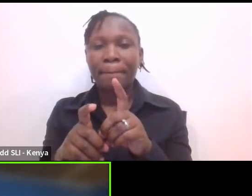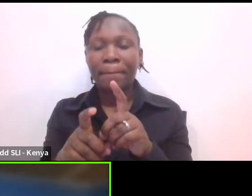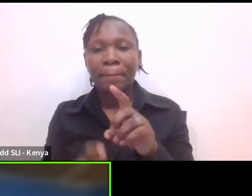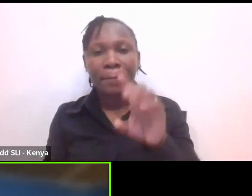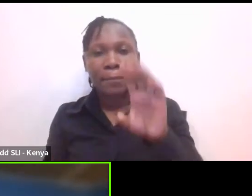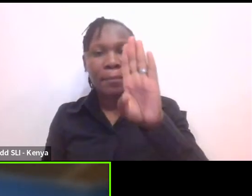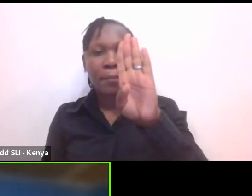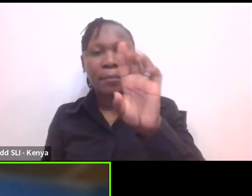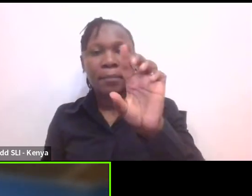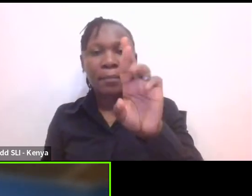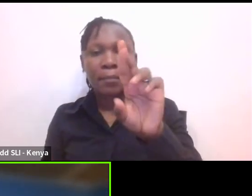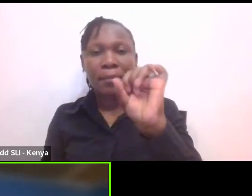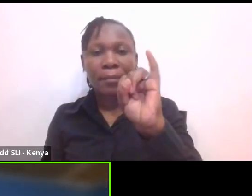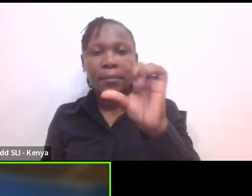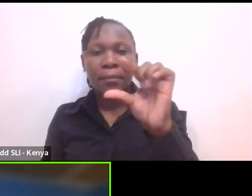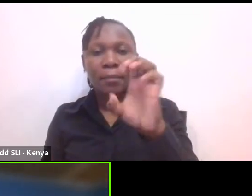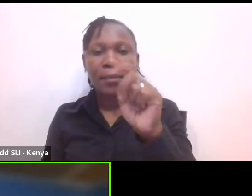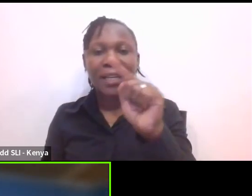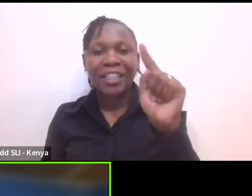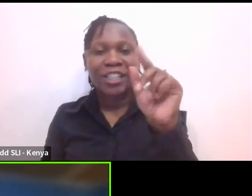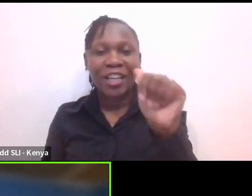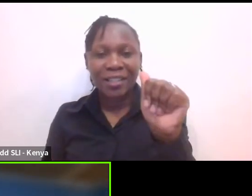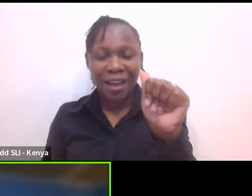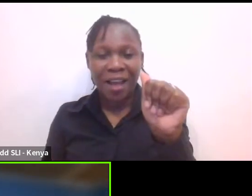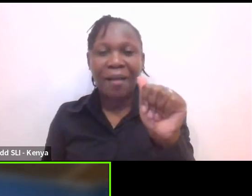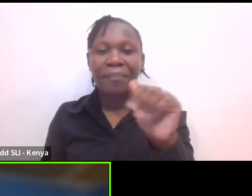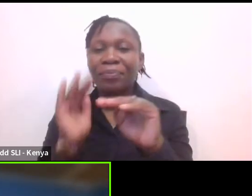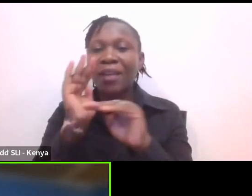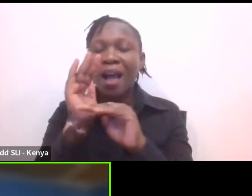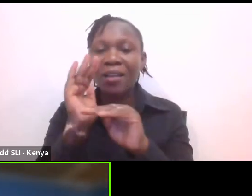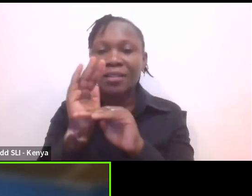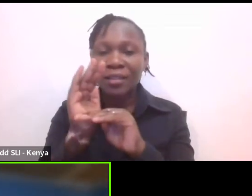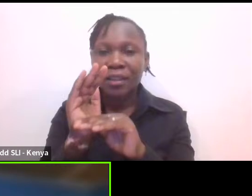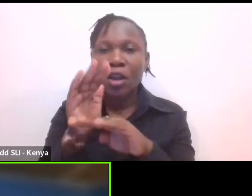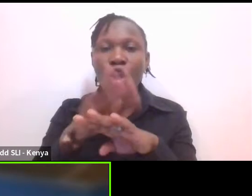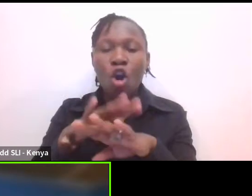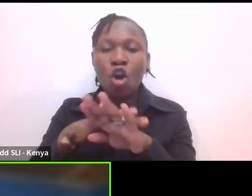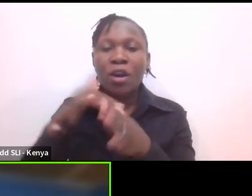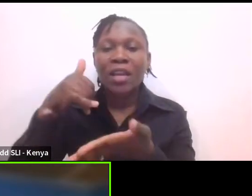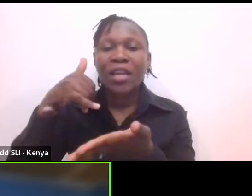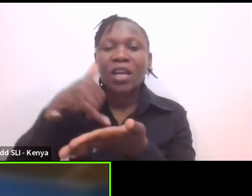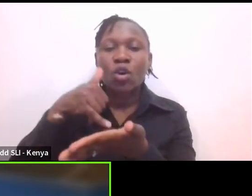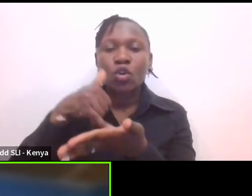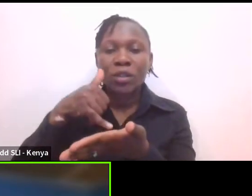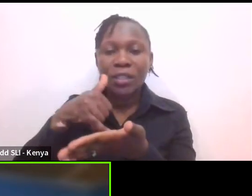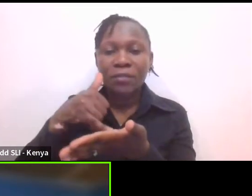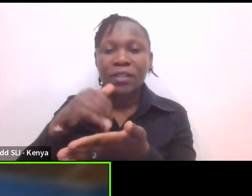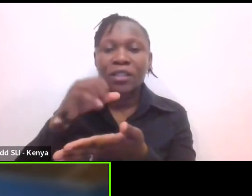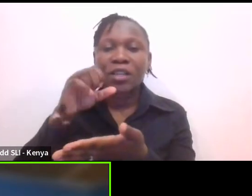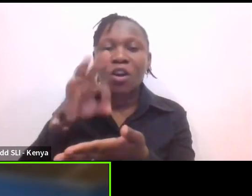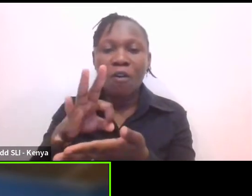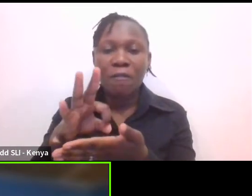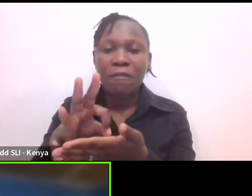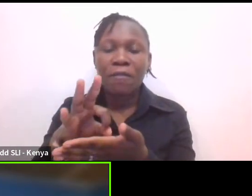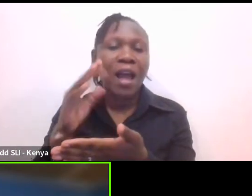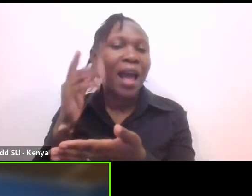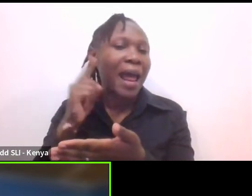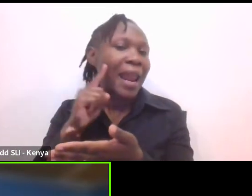Brigitta, sorry if I mispronounced it, is asking on the inclusivity of deaf students. And this is a question that I have as